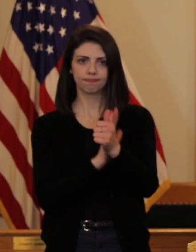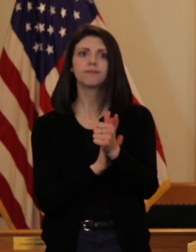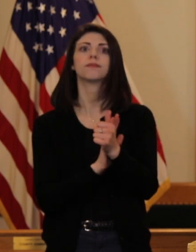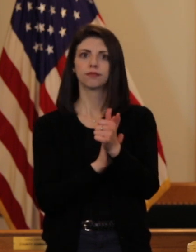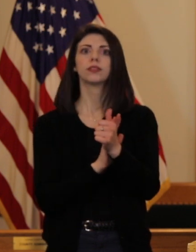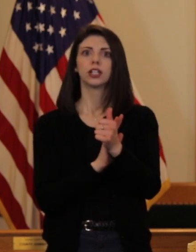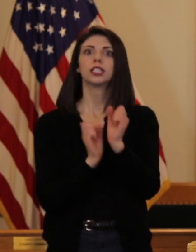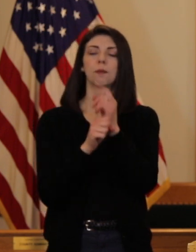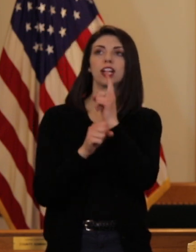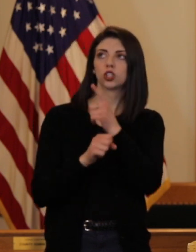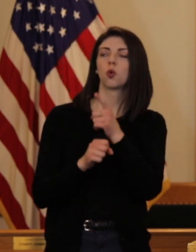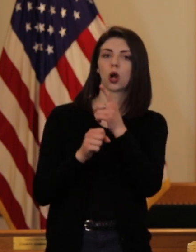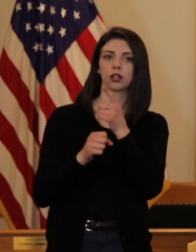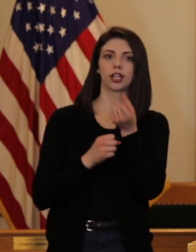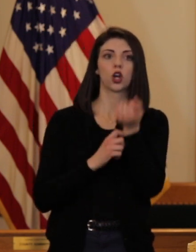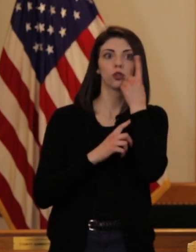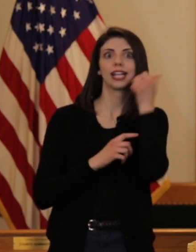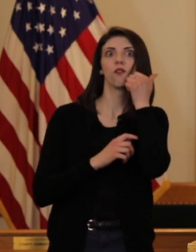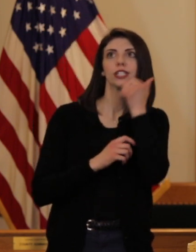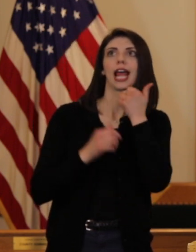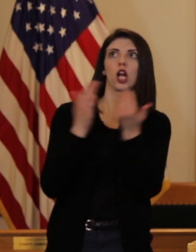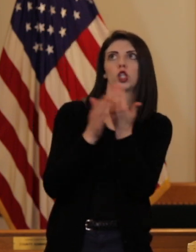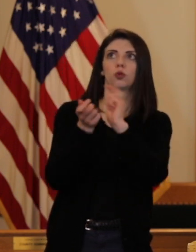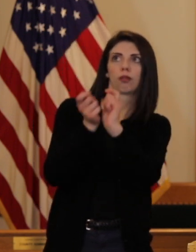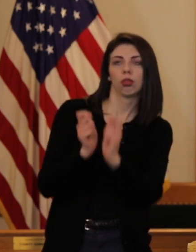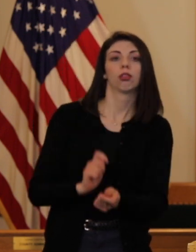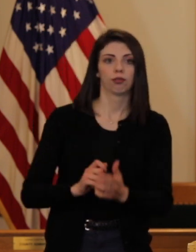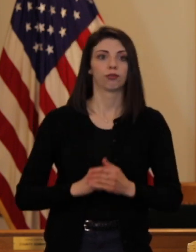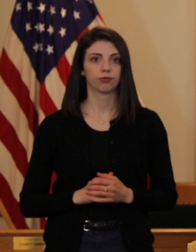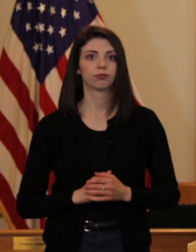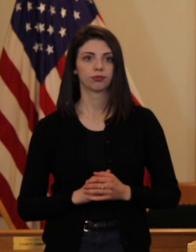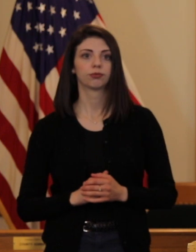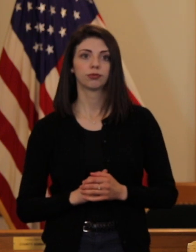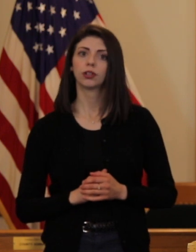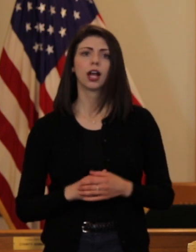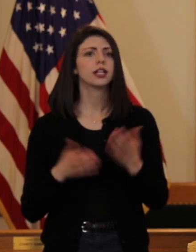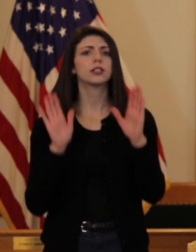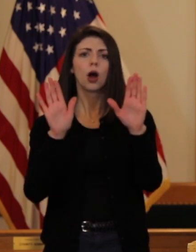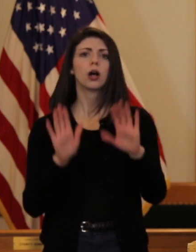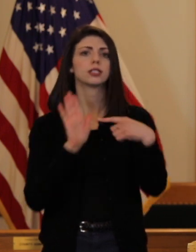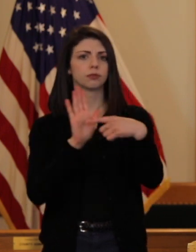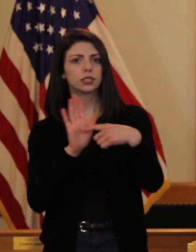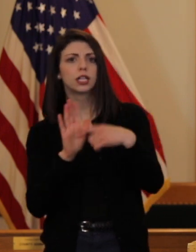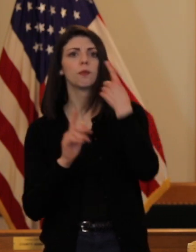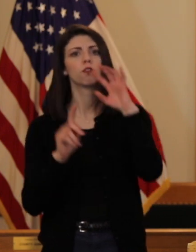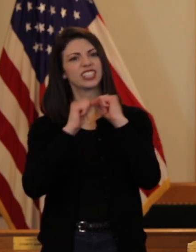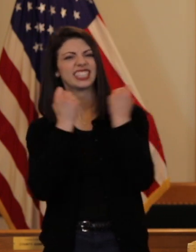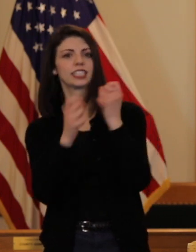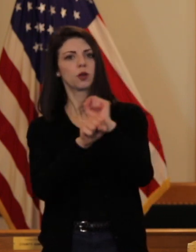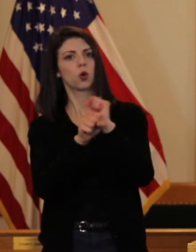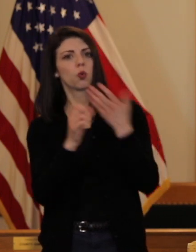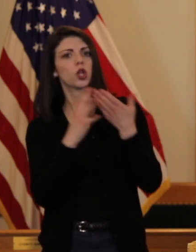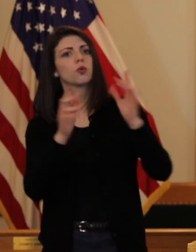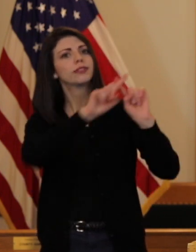with the changing New York State protocols. It's been a great example of teamwork among county departments and